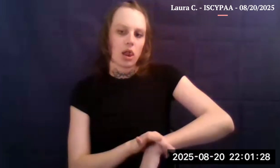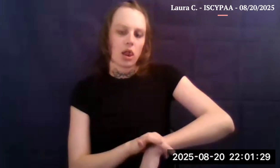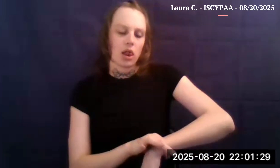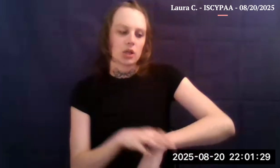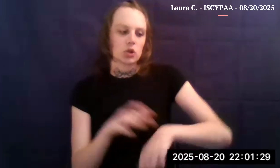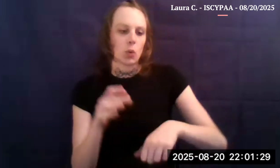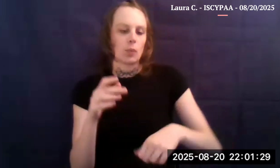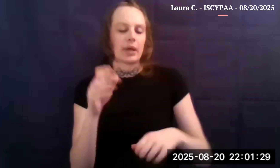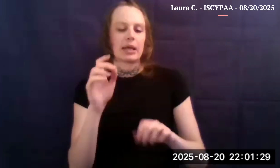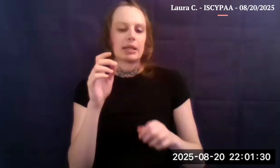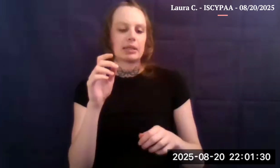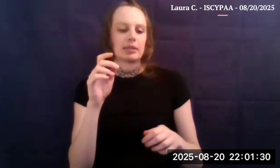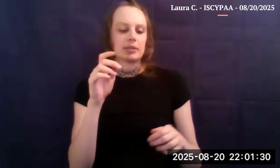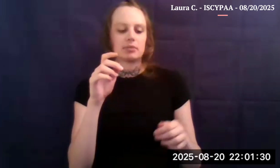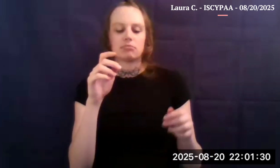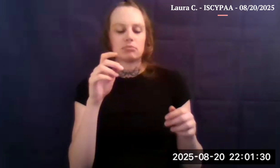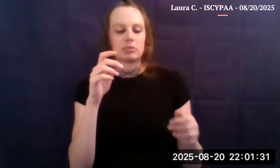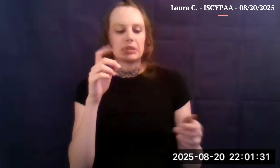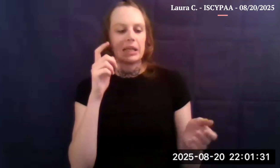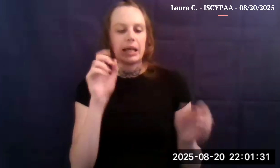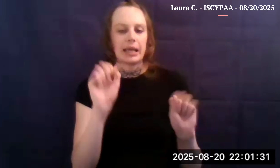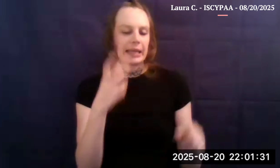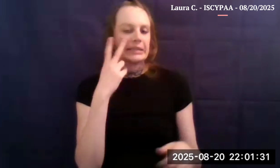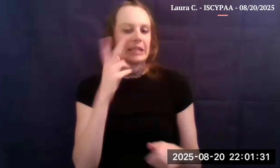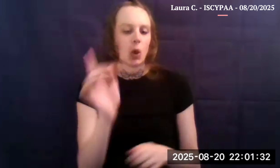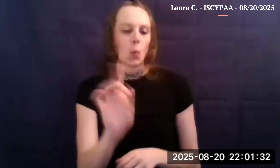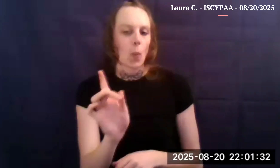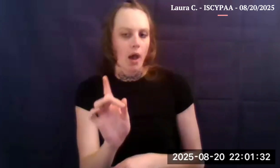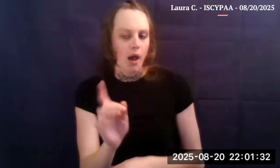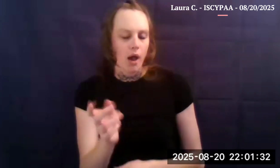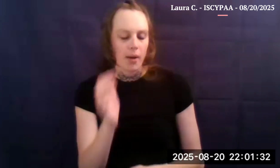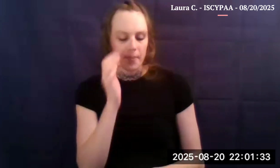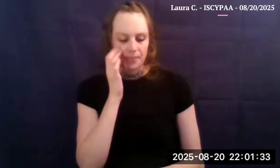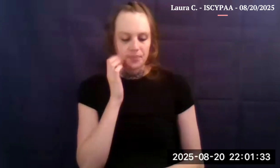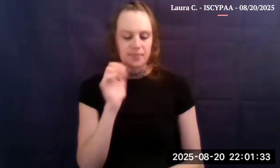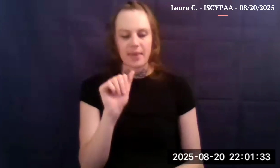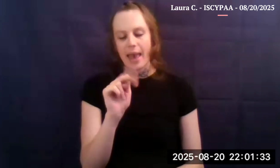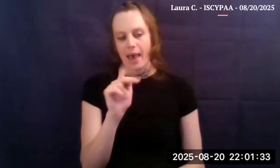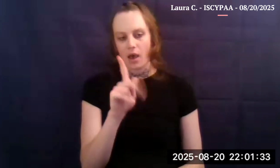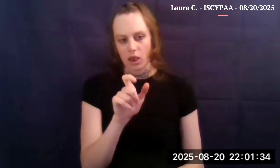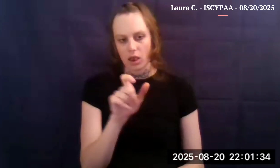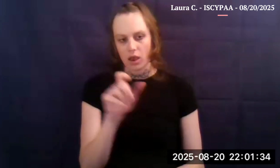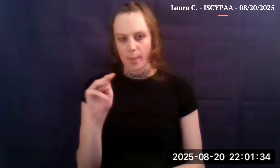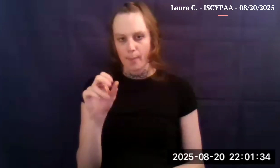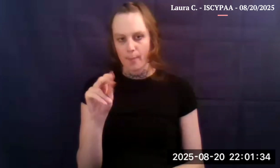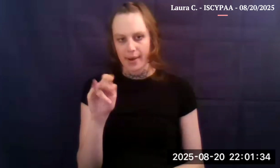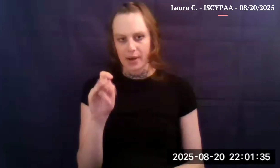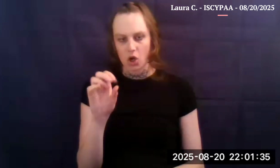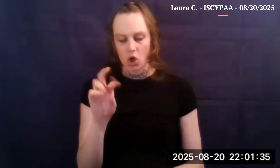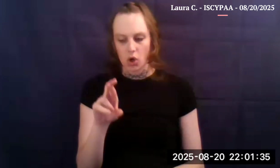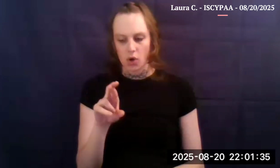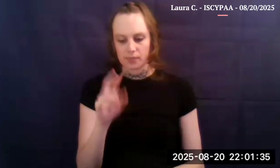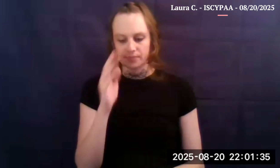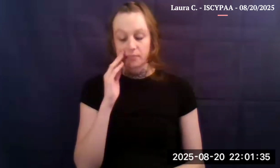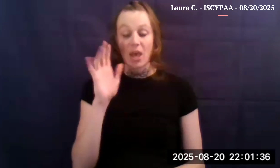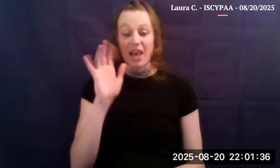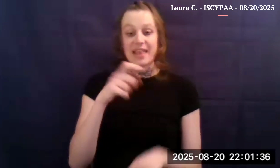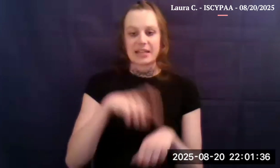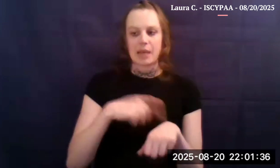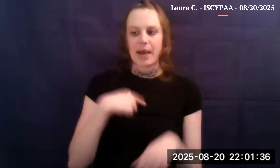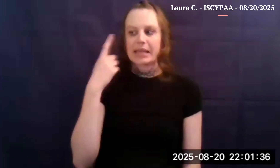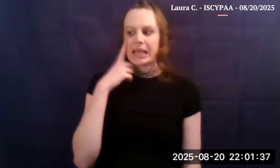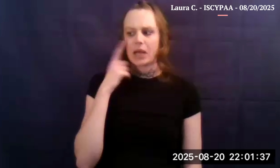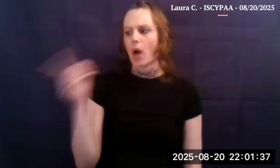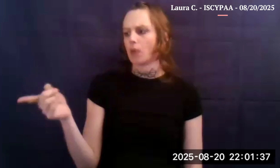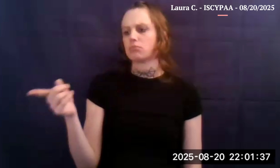help. And I remember just what was going through my mind was, well, she told me I couldn't do it. So of course I'm going to be